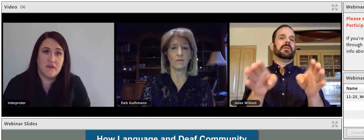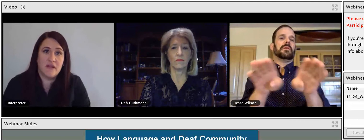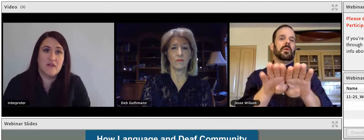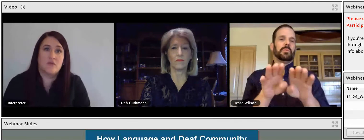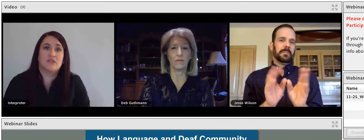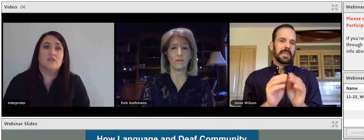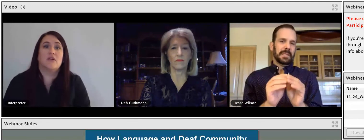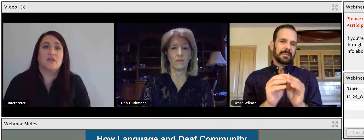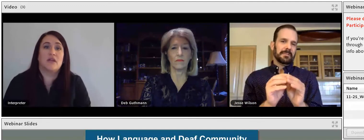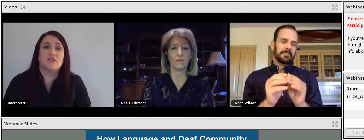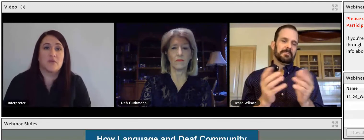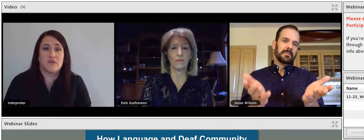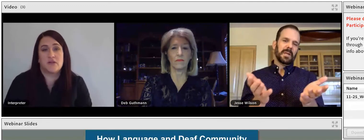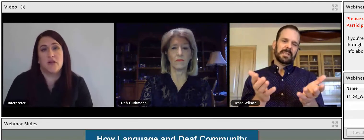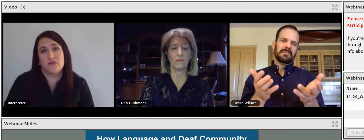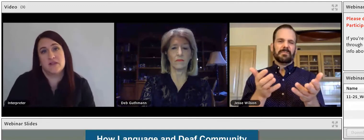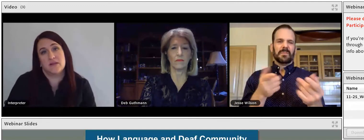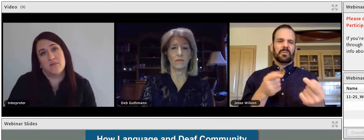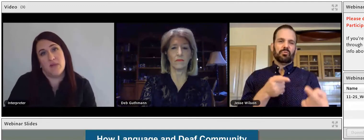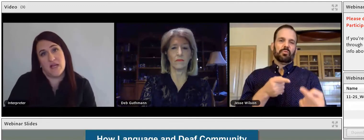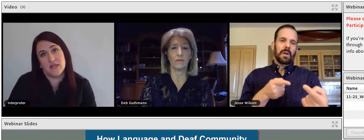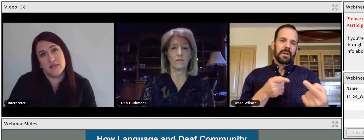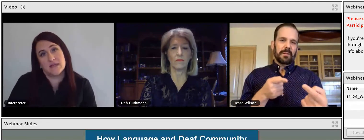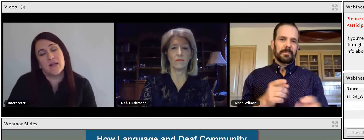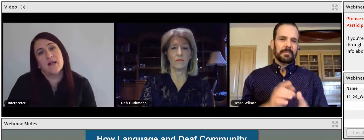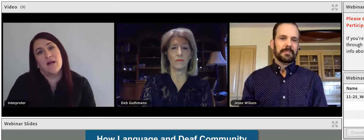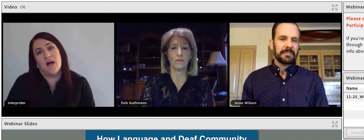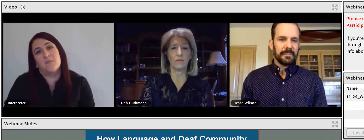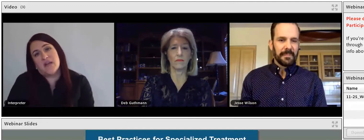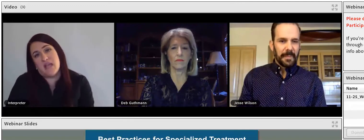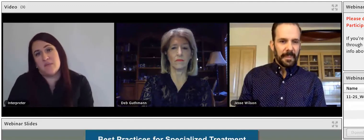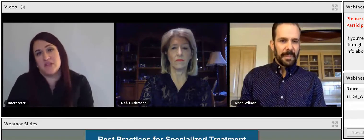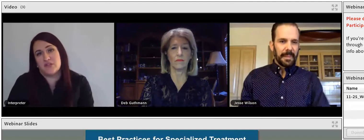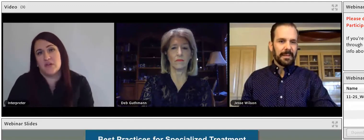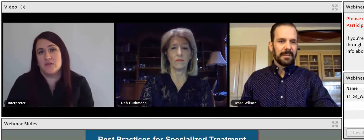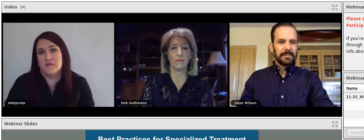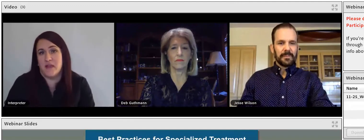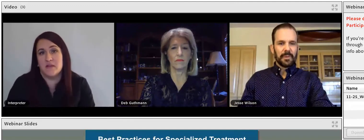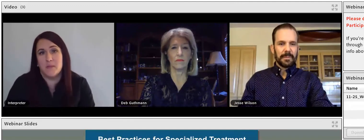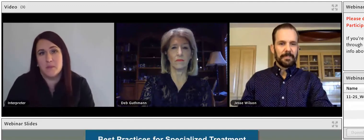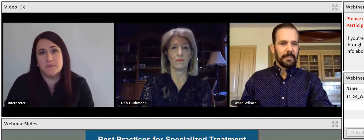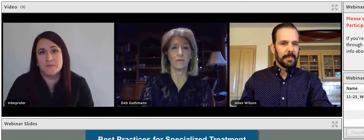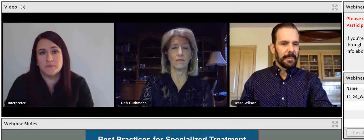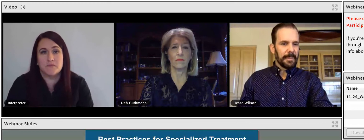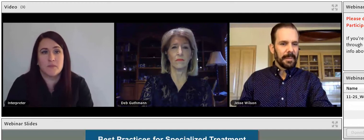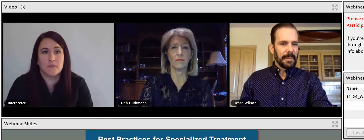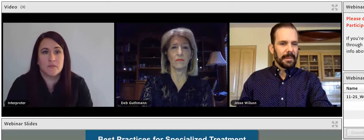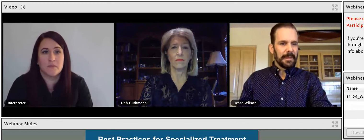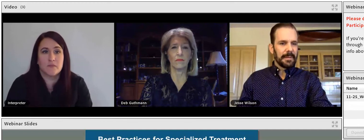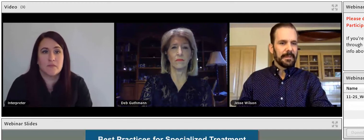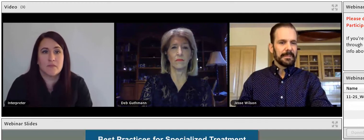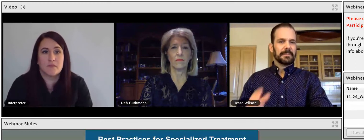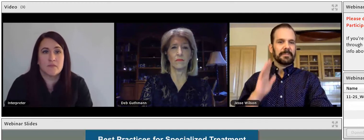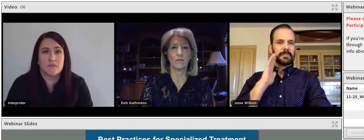have experienced recovery in order to interpret those closed meetings, but it can be a struggle to find them.